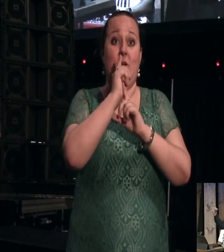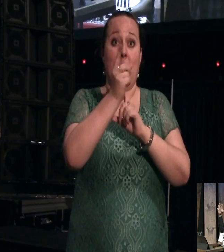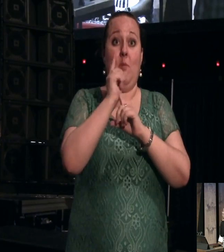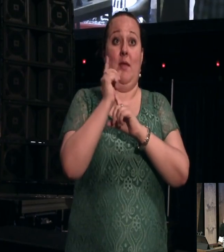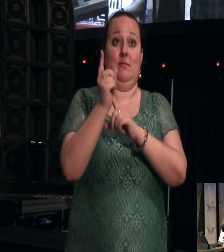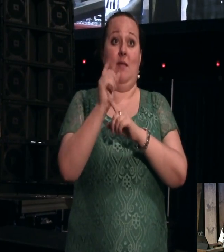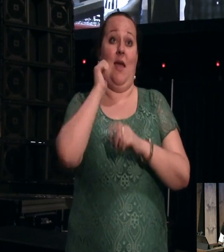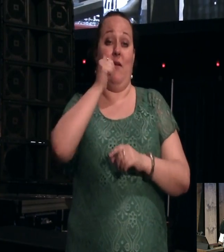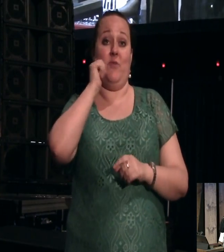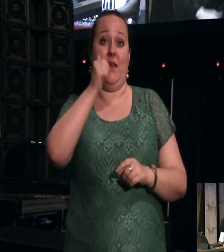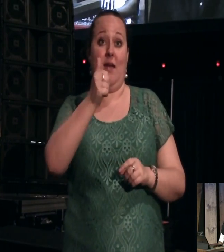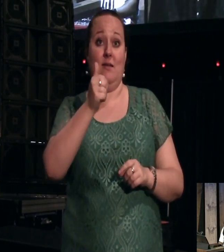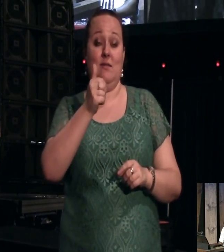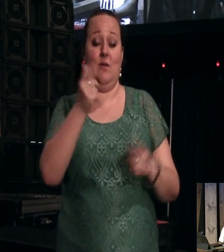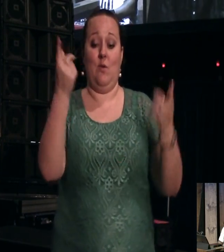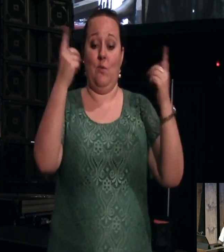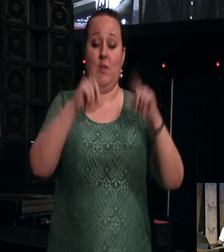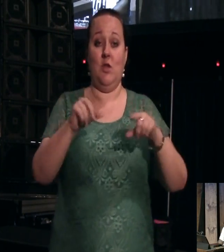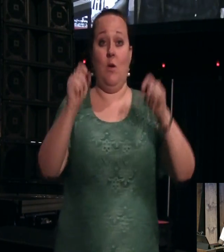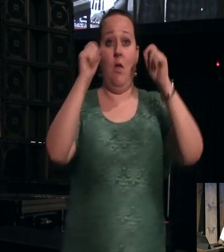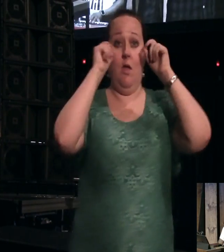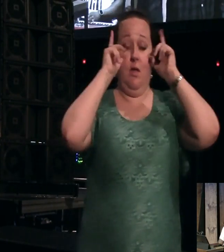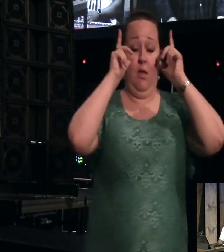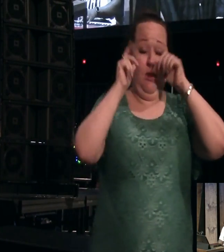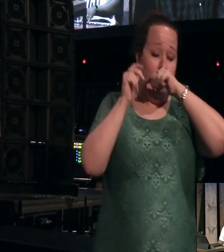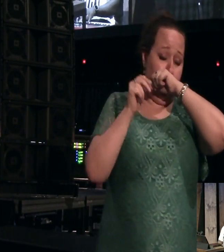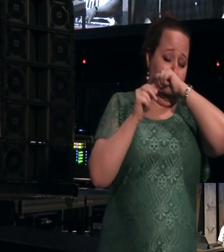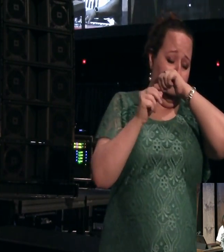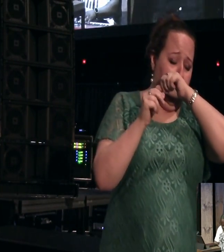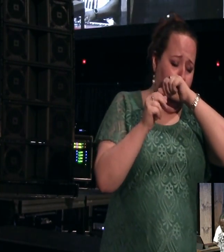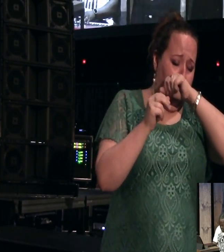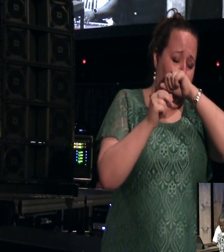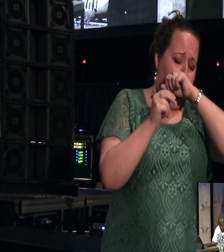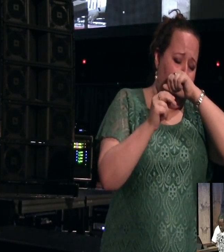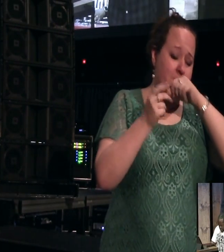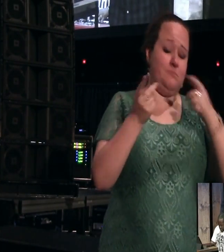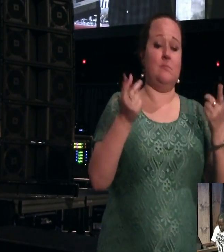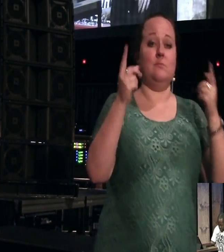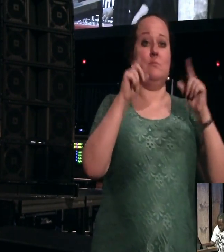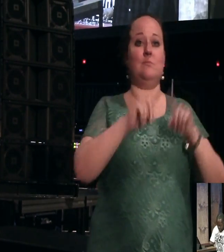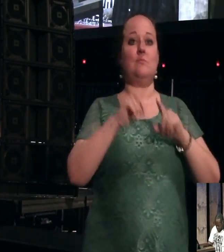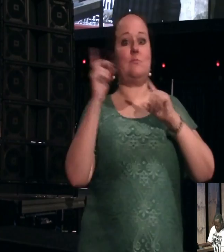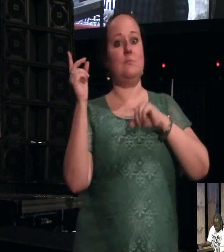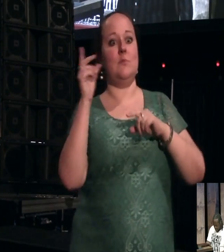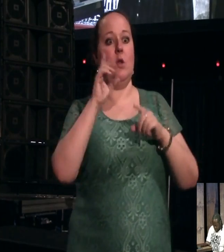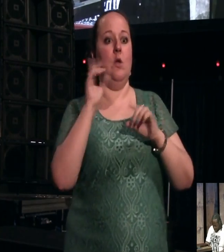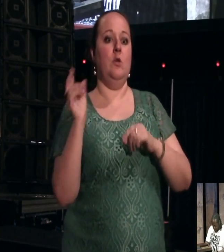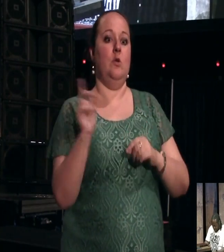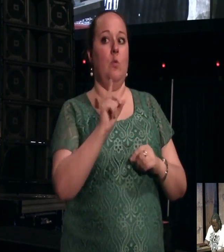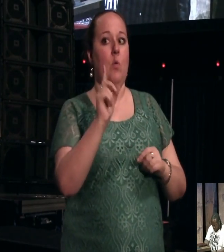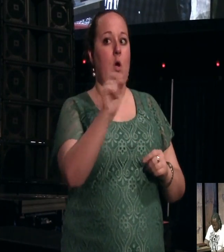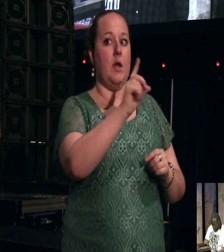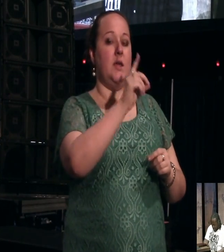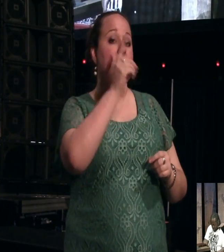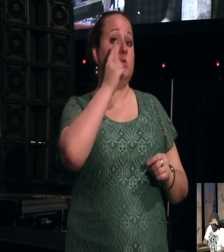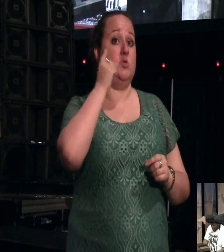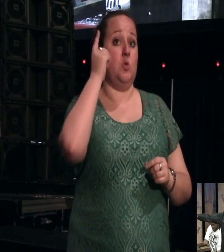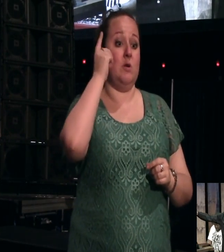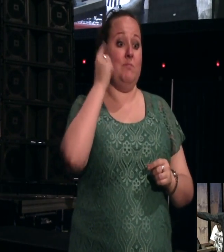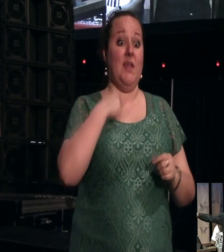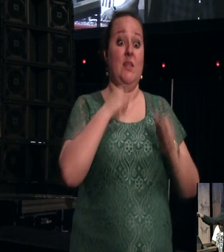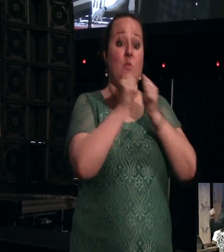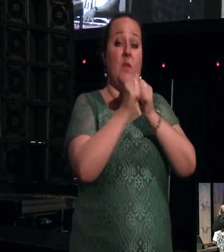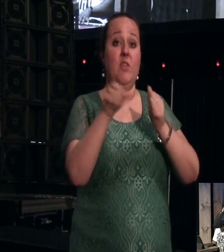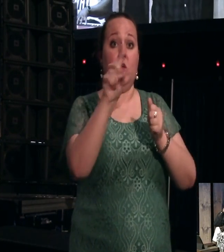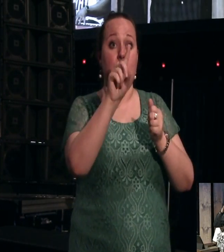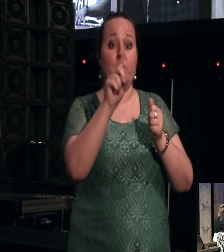in my life every moment of every day. He is there in the room when you wake up. Have you ever thought about that? Like when you're walking